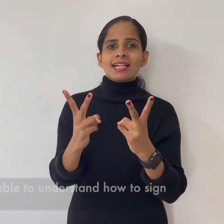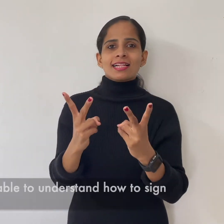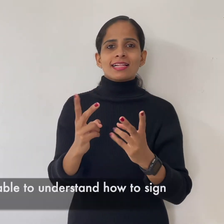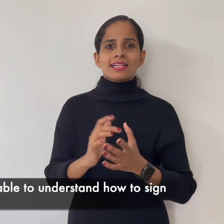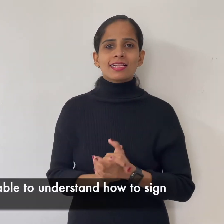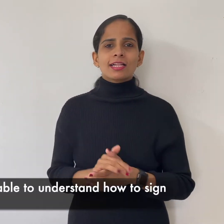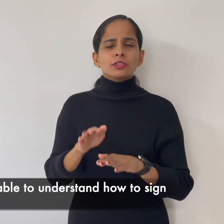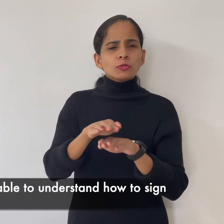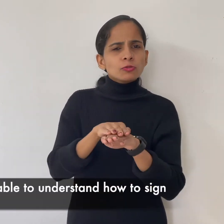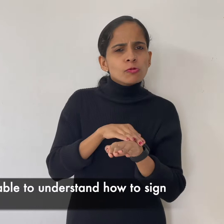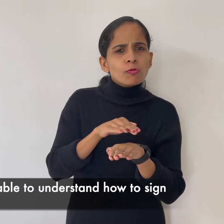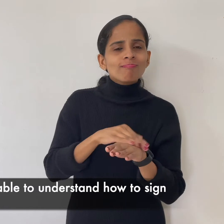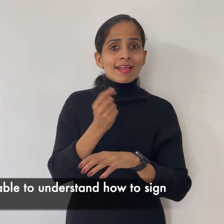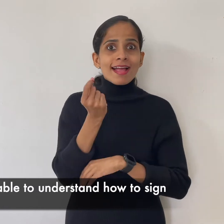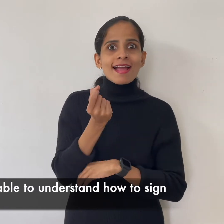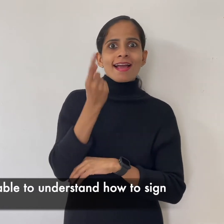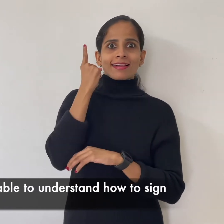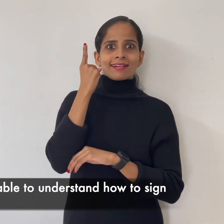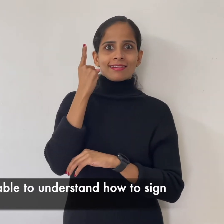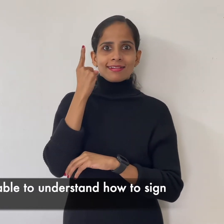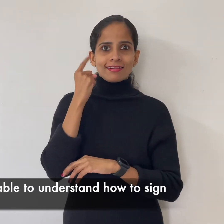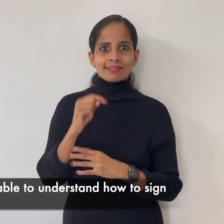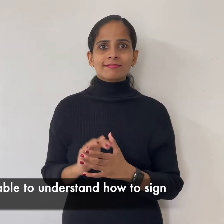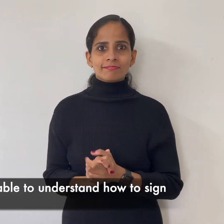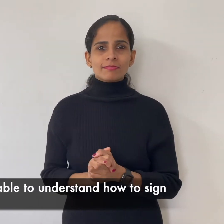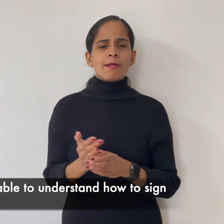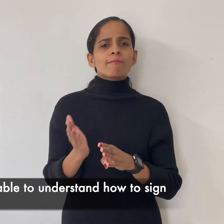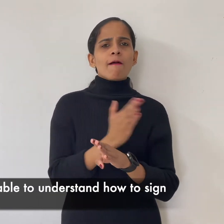Slowly, we will be able to understand how to sign.